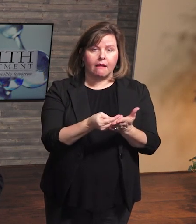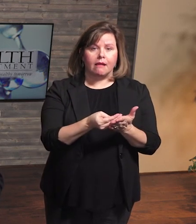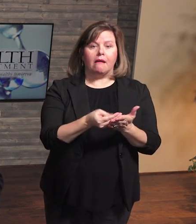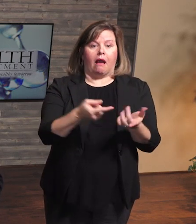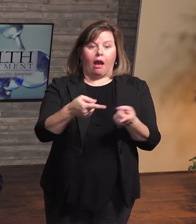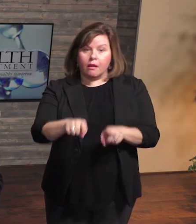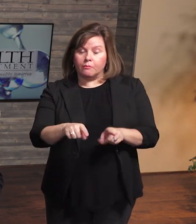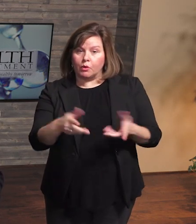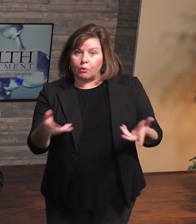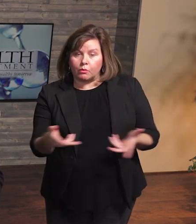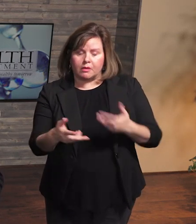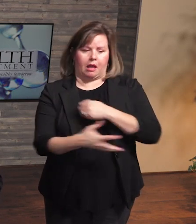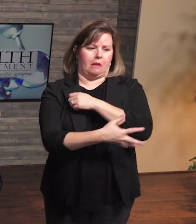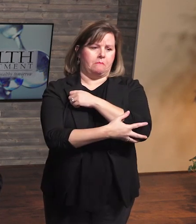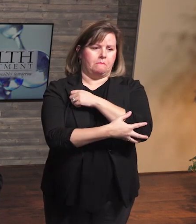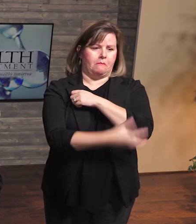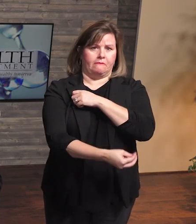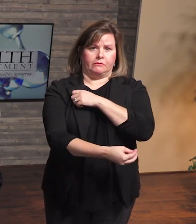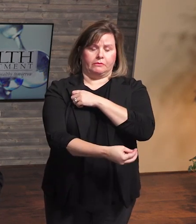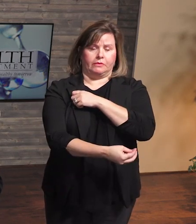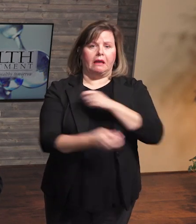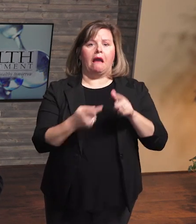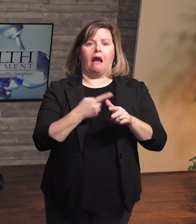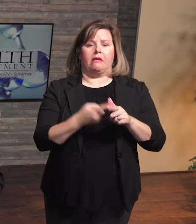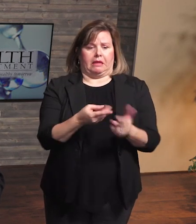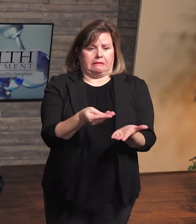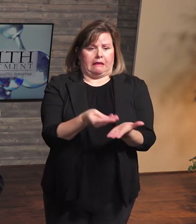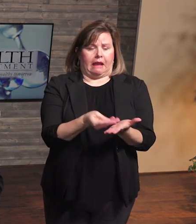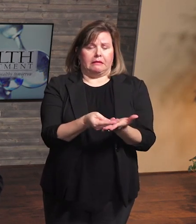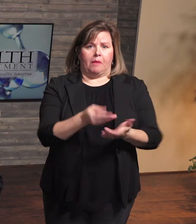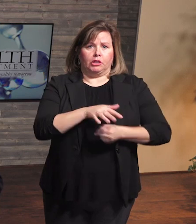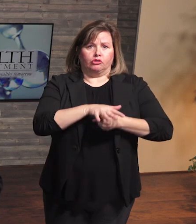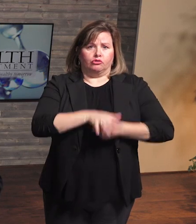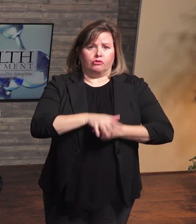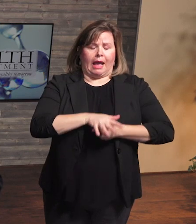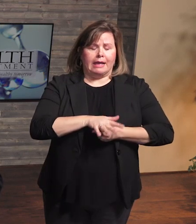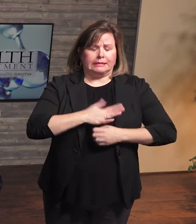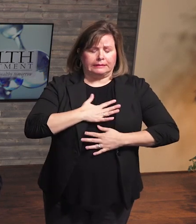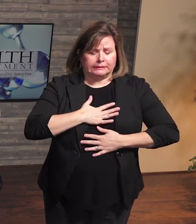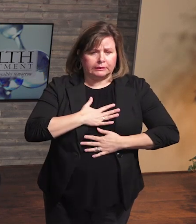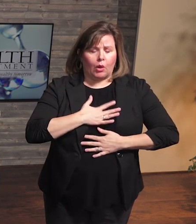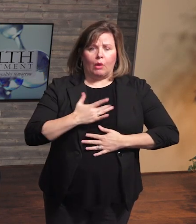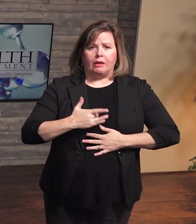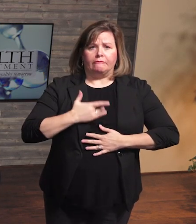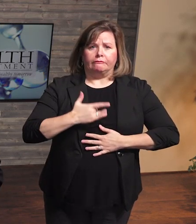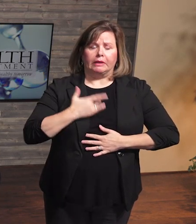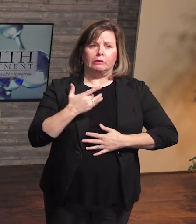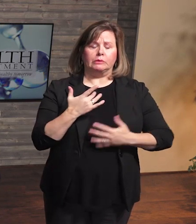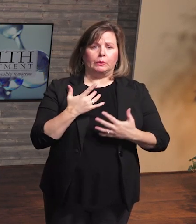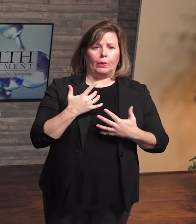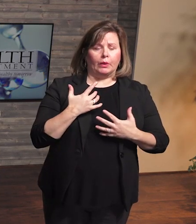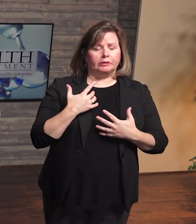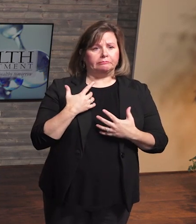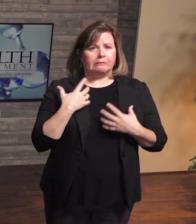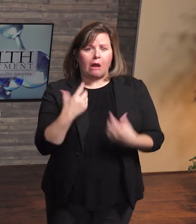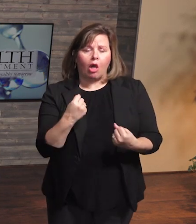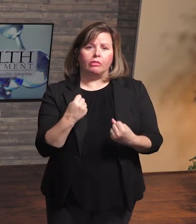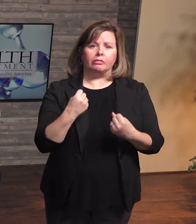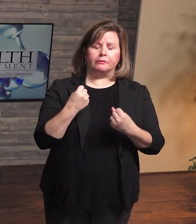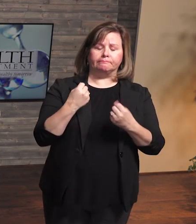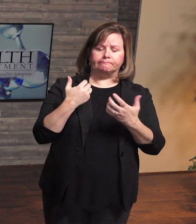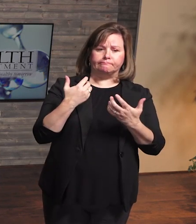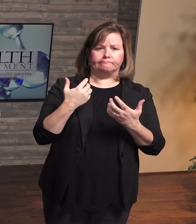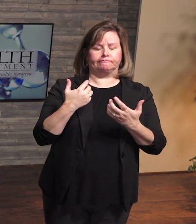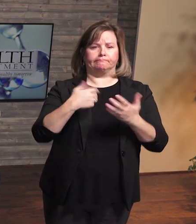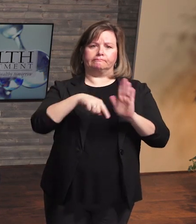the economic stresses that are associated with that have real public health consequences as well. So I applaud those leaders in Washington who are